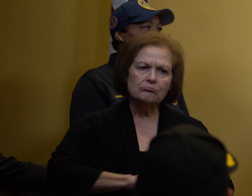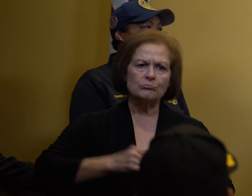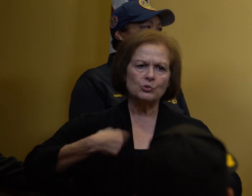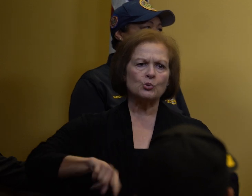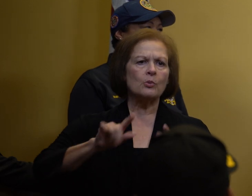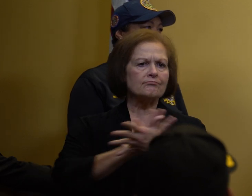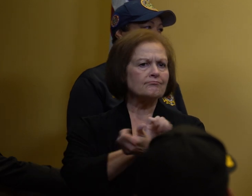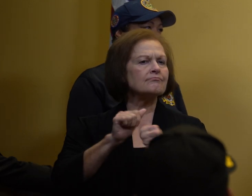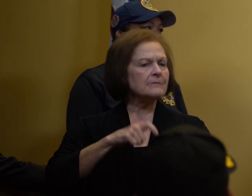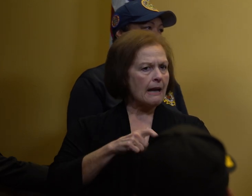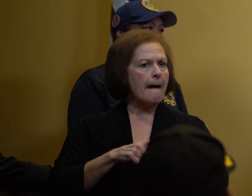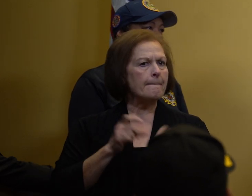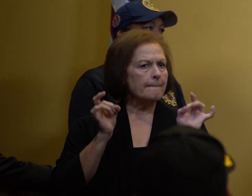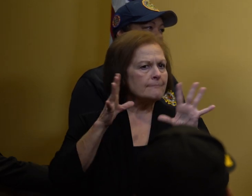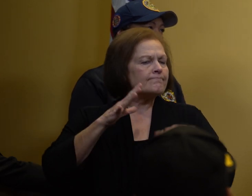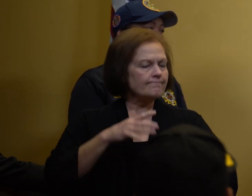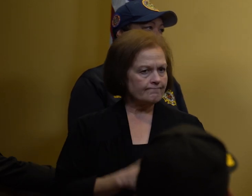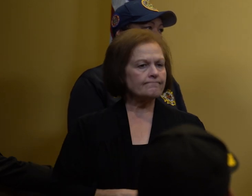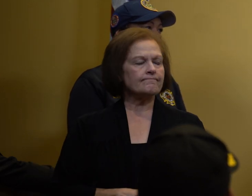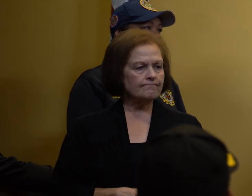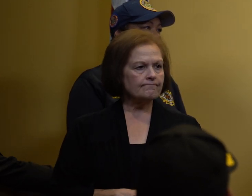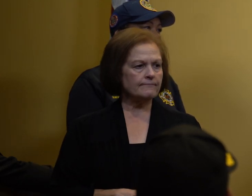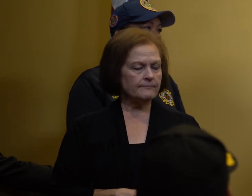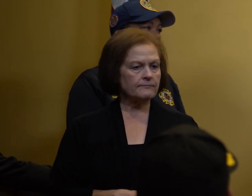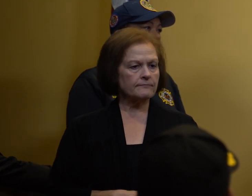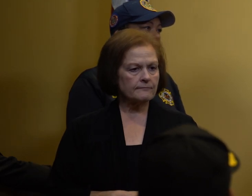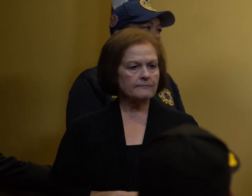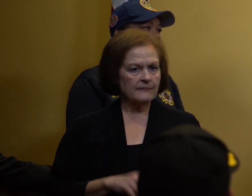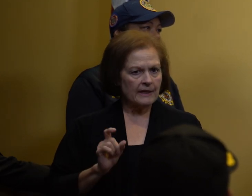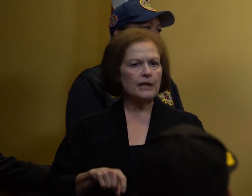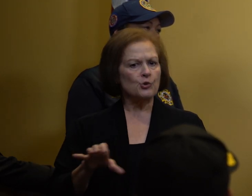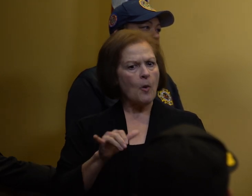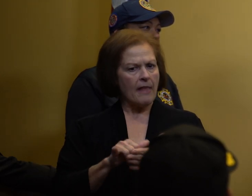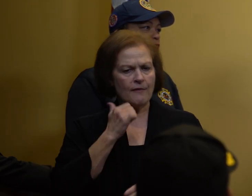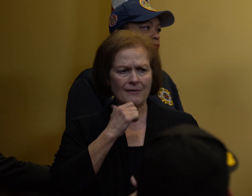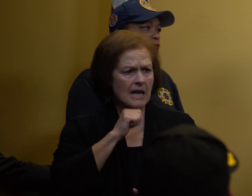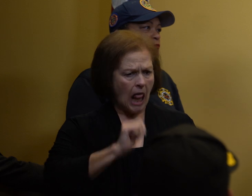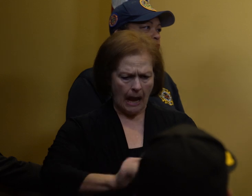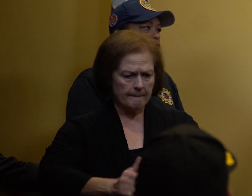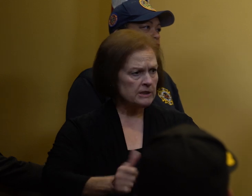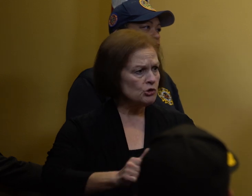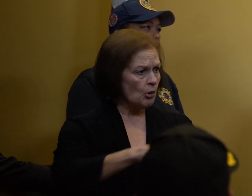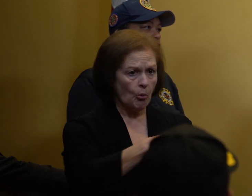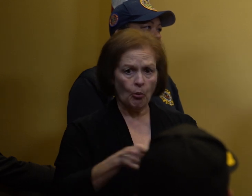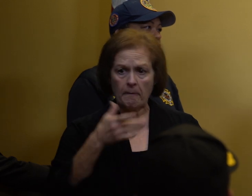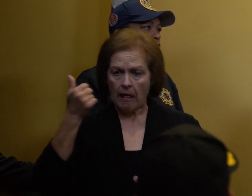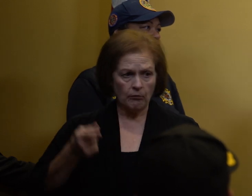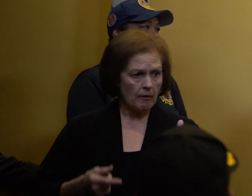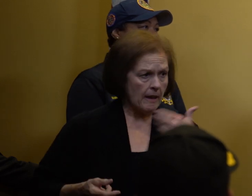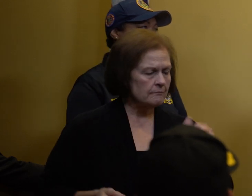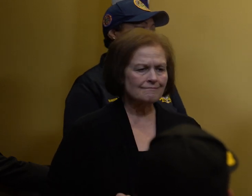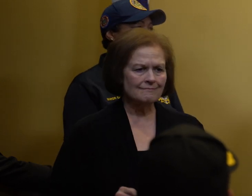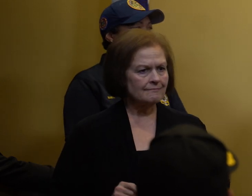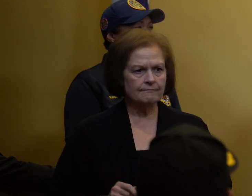disaster. Probably need to use that playbook every day. It's not a competition between our district. First of all, I want to thank all